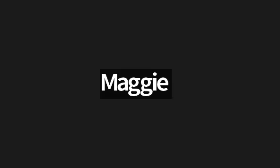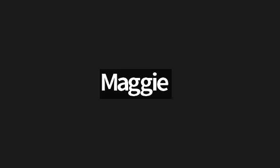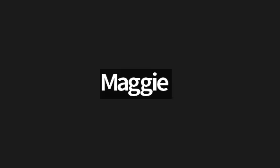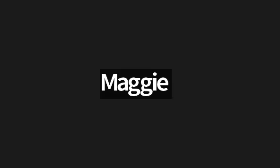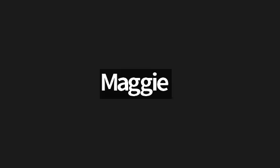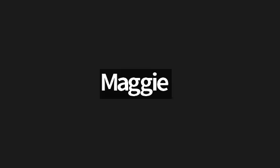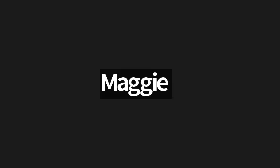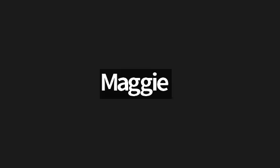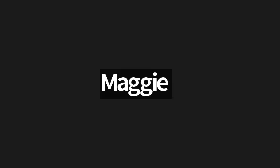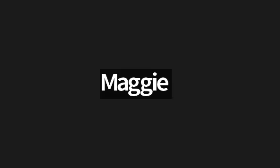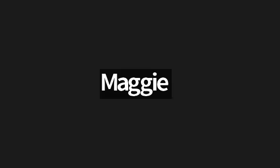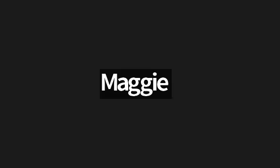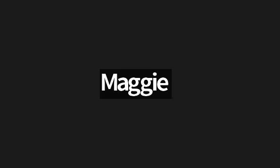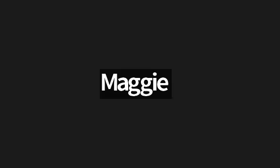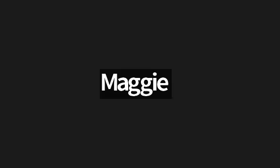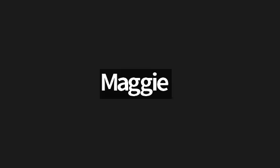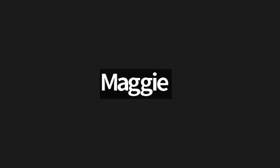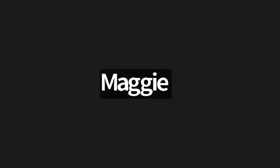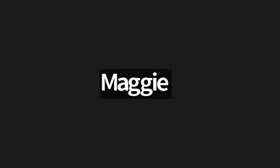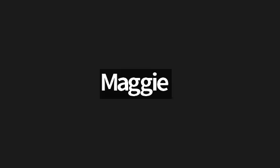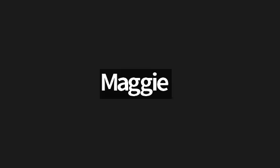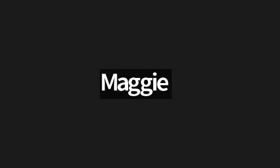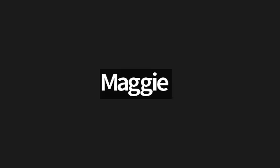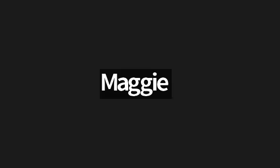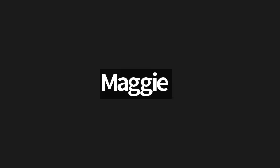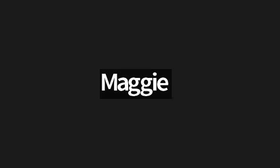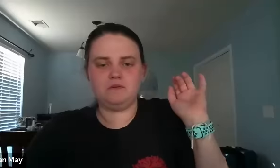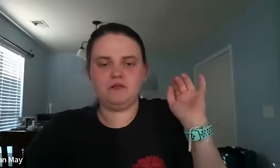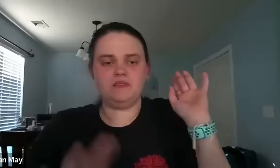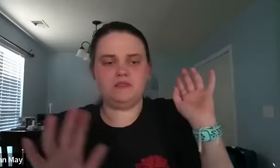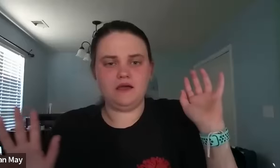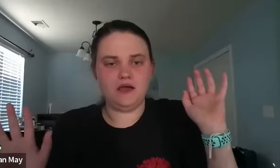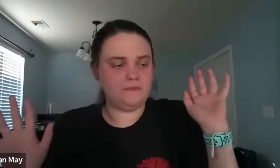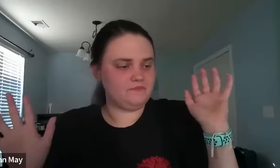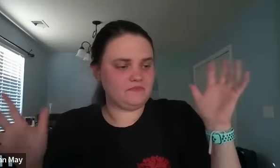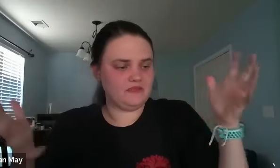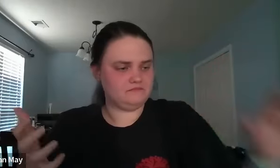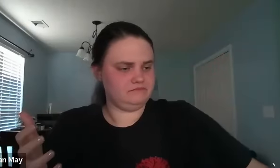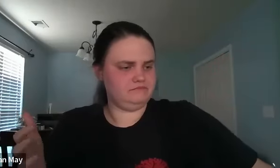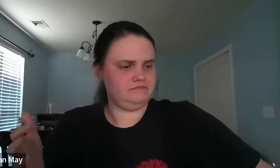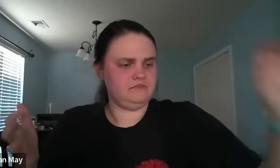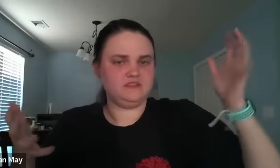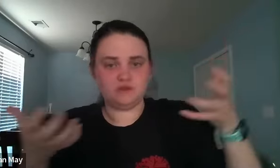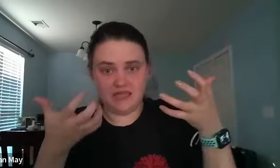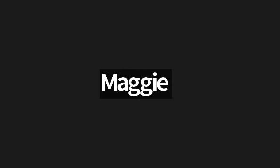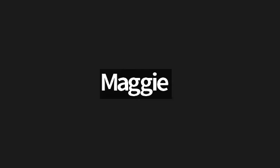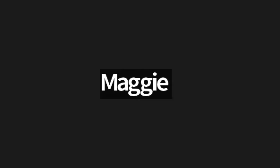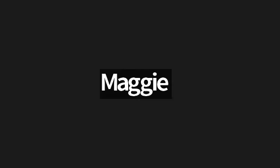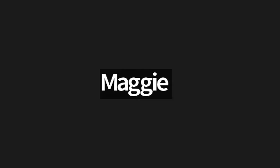about it. And I'm glad you picked up on it. Possible by. Here's the second one. So we It's have a window into